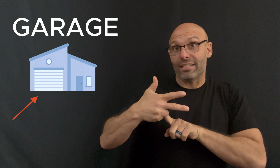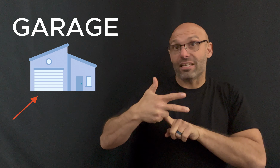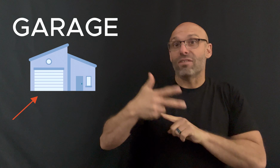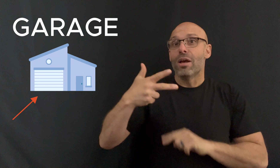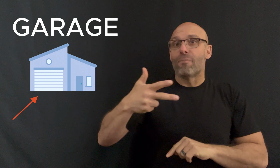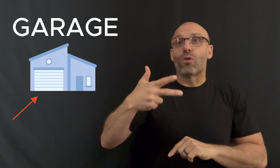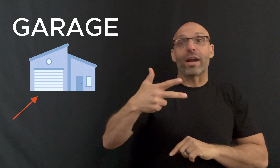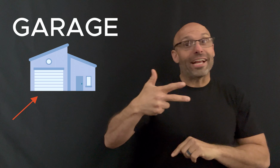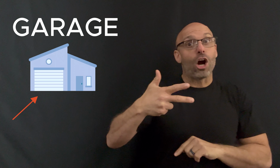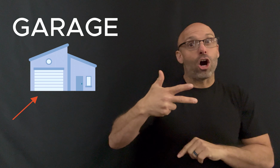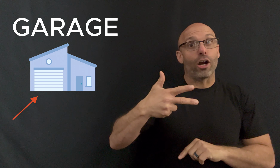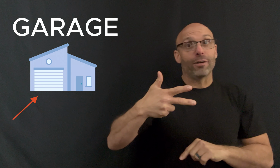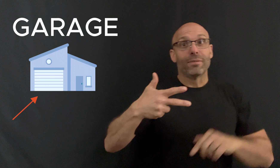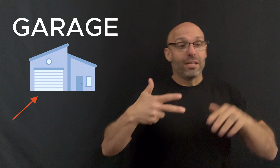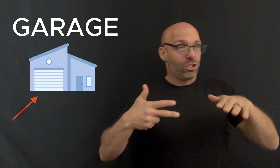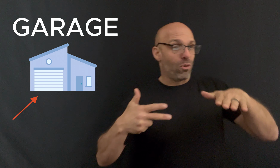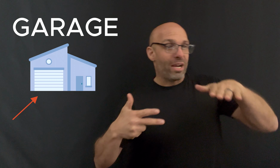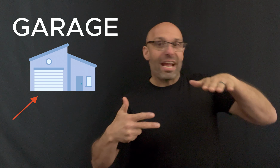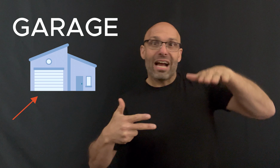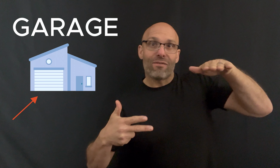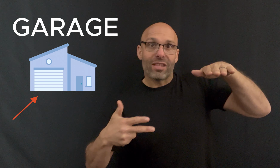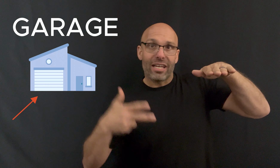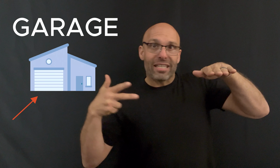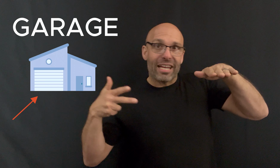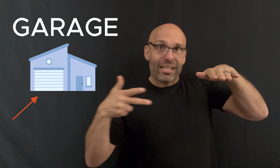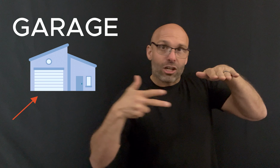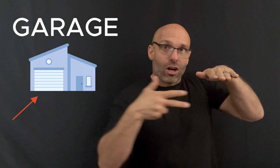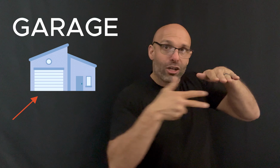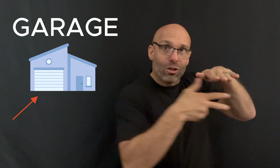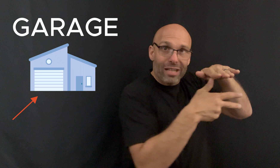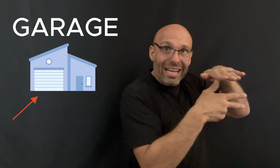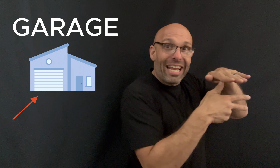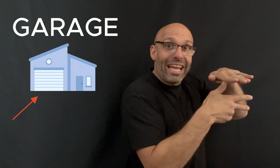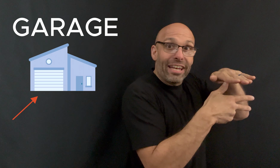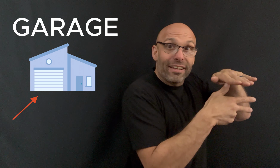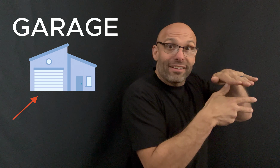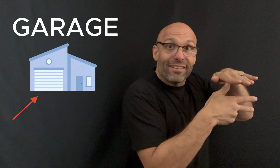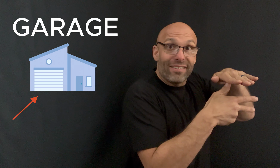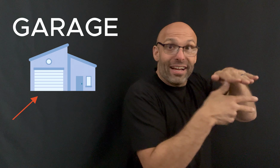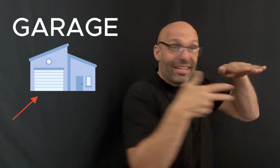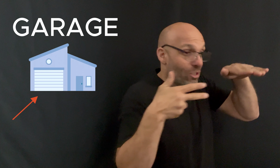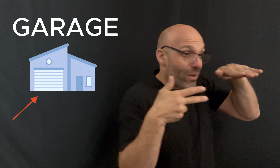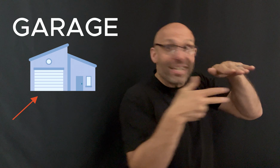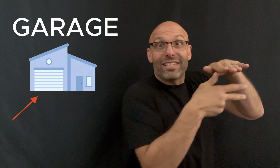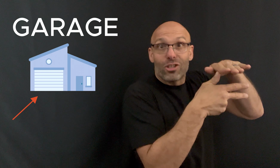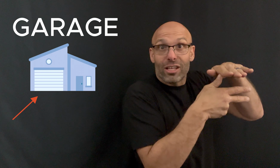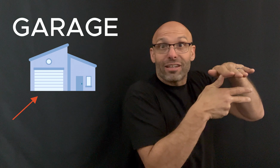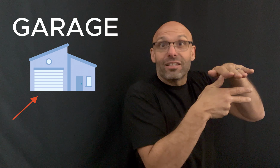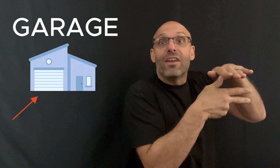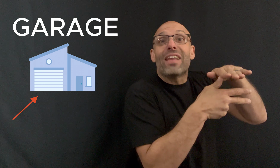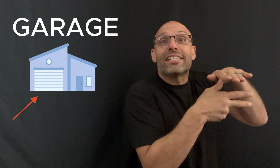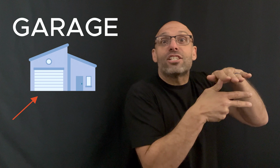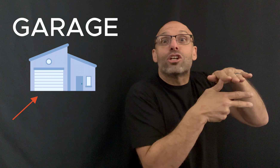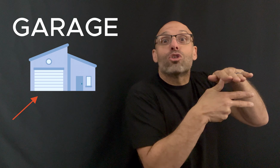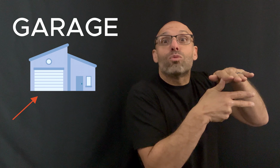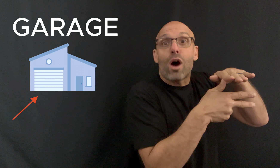itself, for a car. So when I have this and then the car goes like in, right? It's going into there. That's the